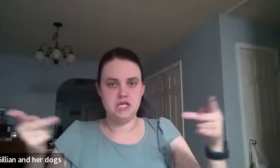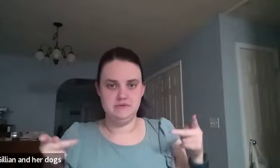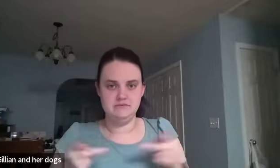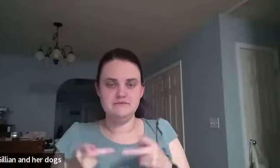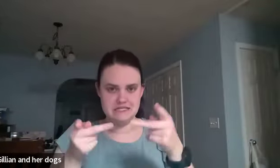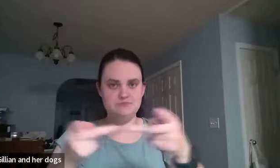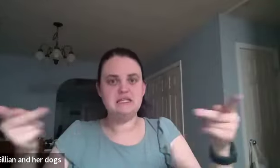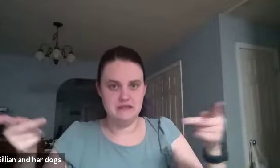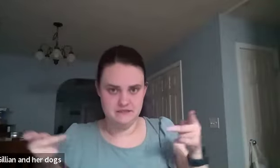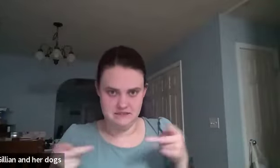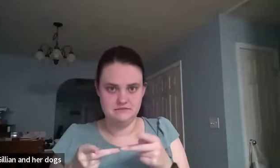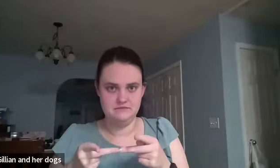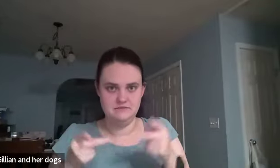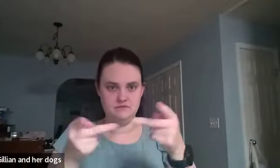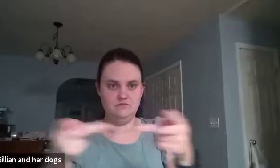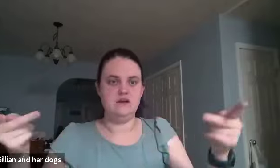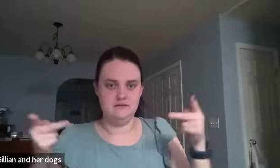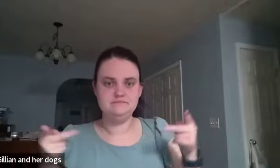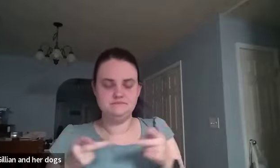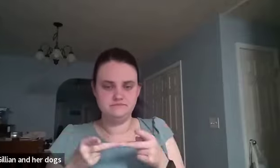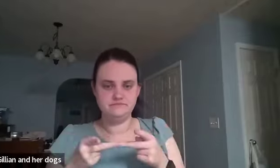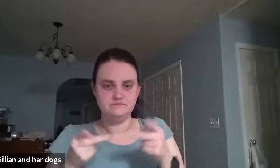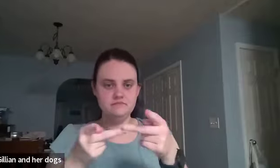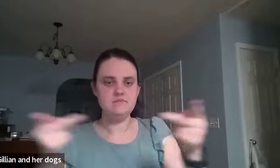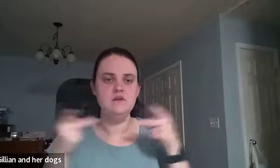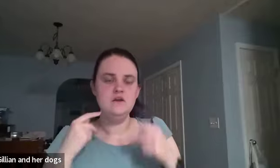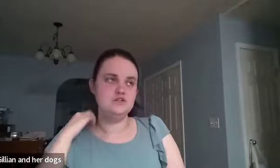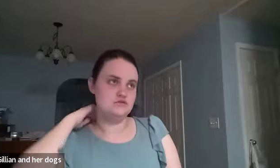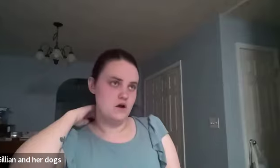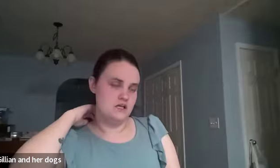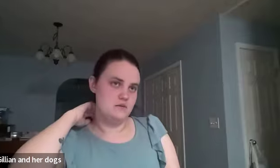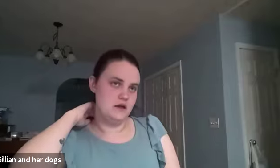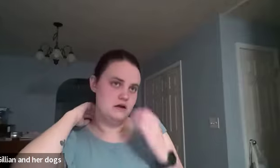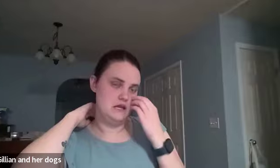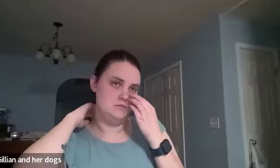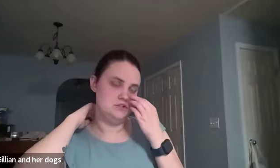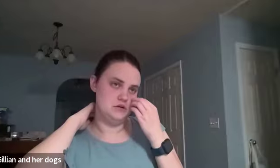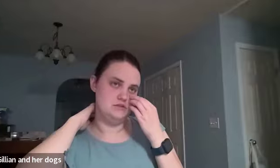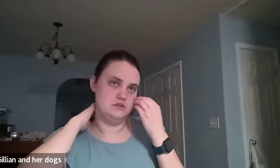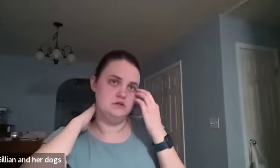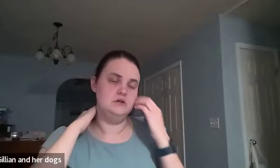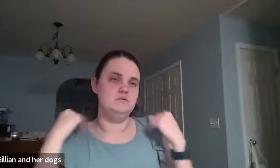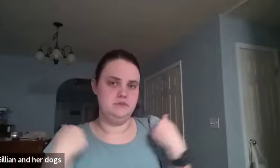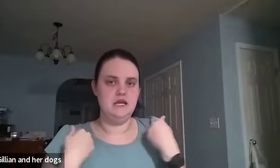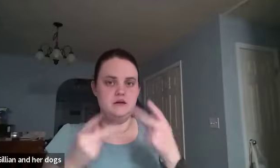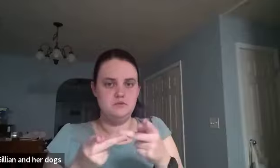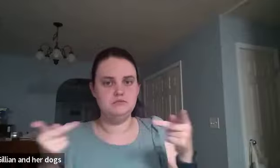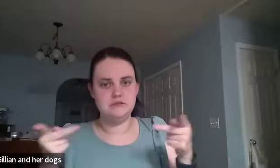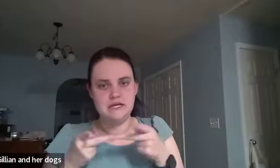shape. This is place. Okay. So talking about an animal shelter would be animal